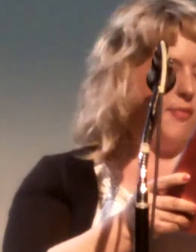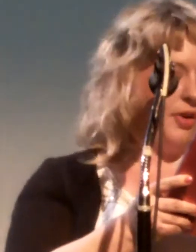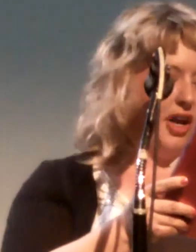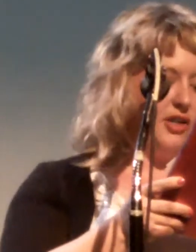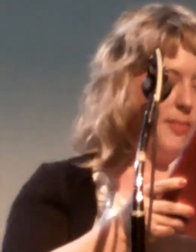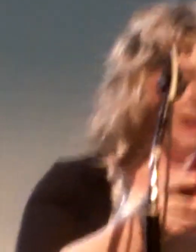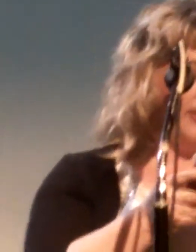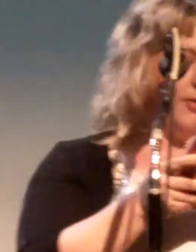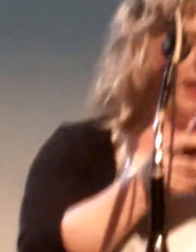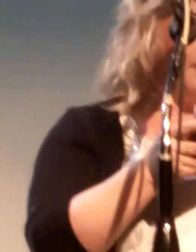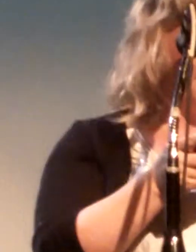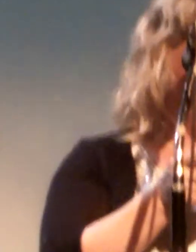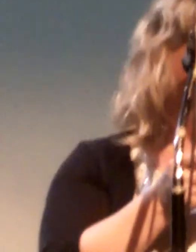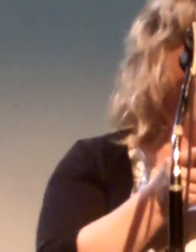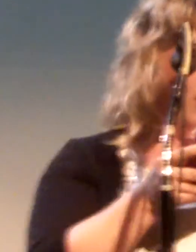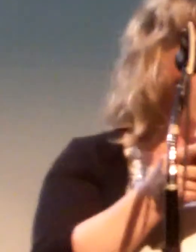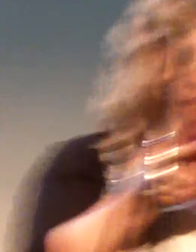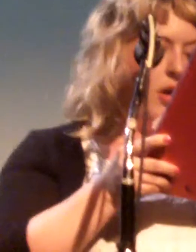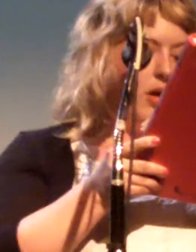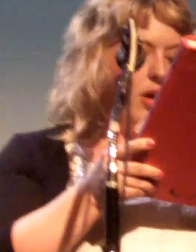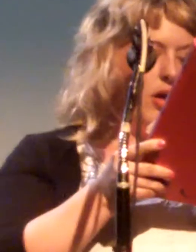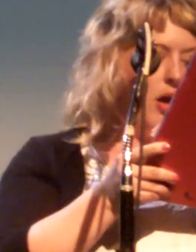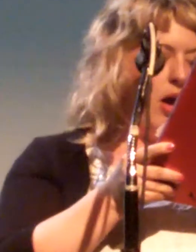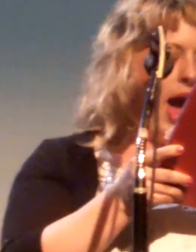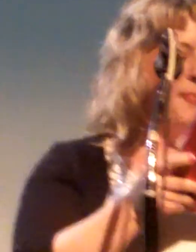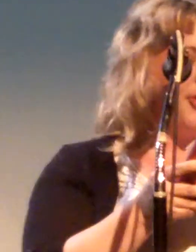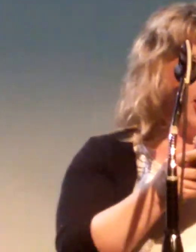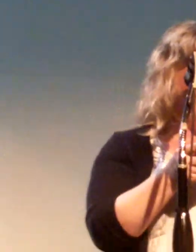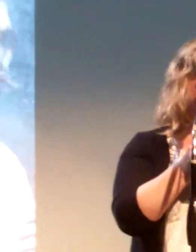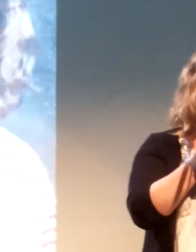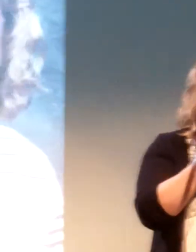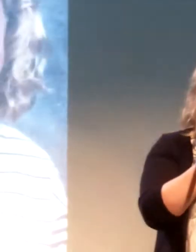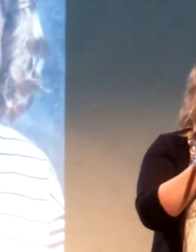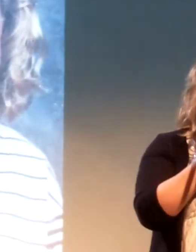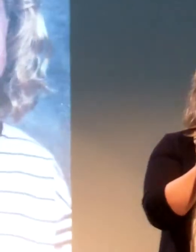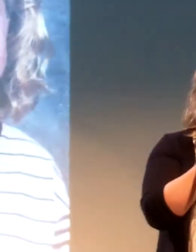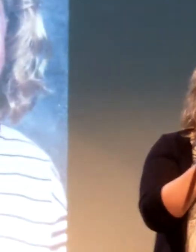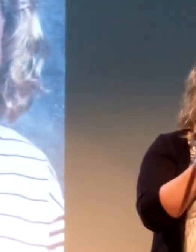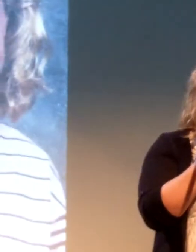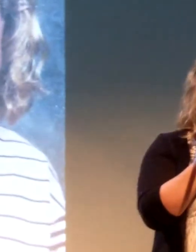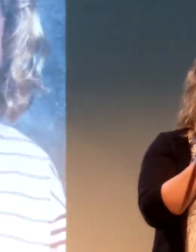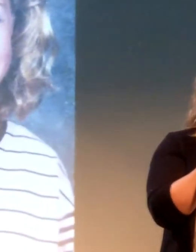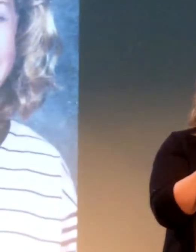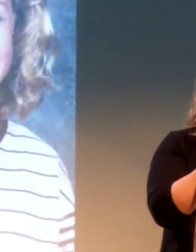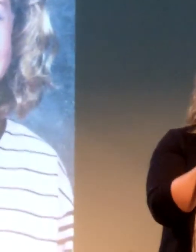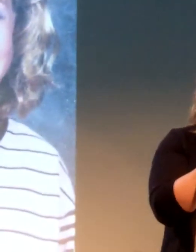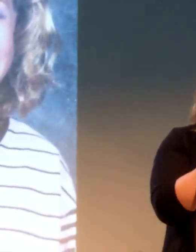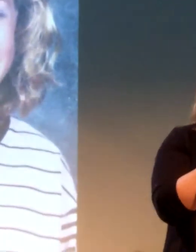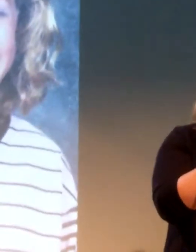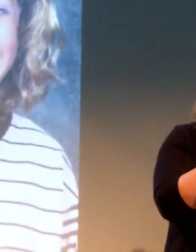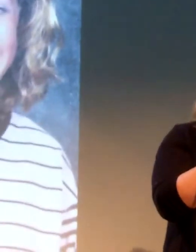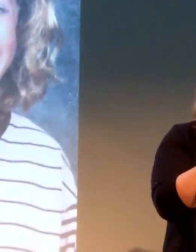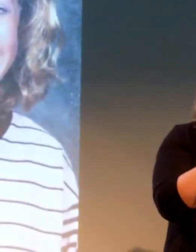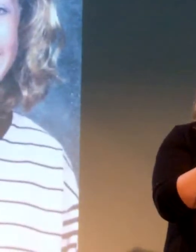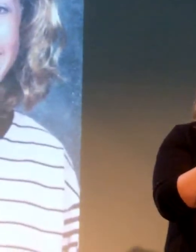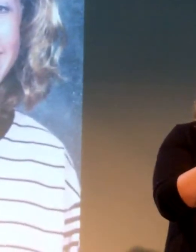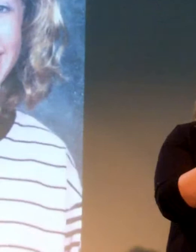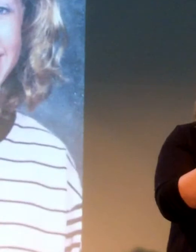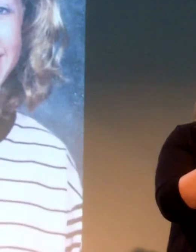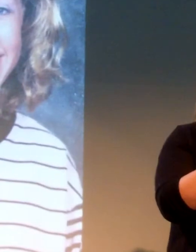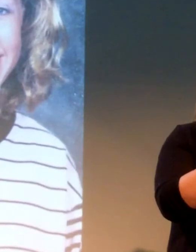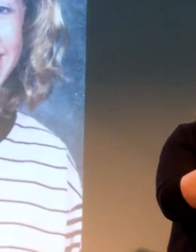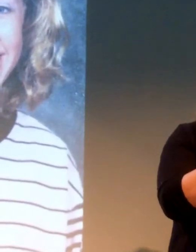I'm sorry, I have a really hard time reading his handwriting. I'm sorry that you like Tucker, and I'm sorry you don't want to hug me or hold my